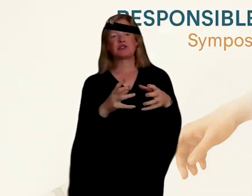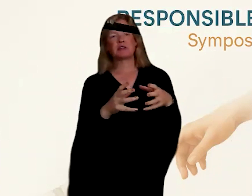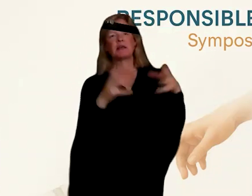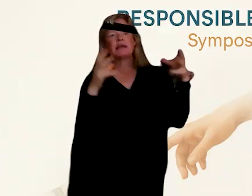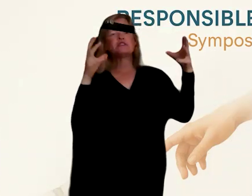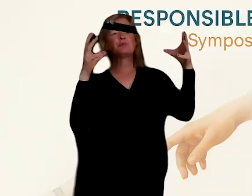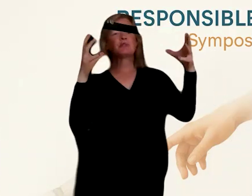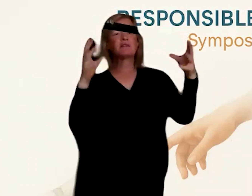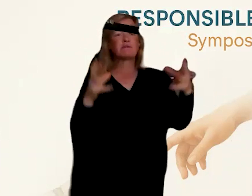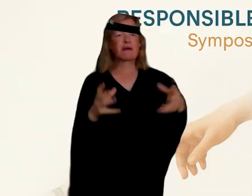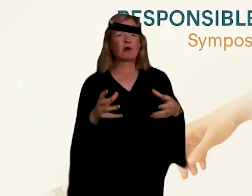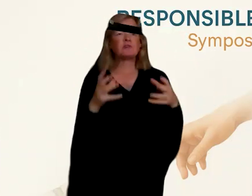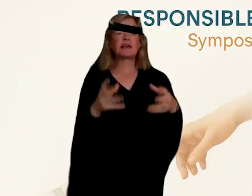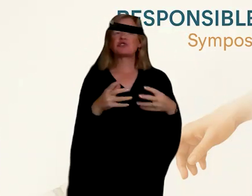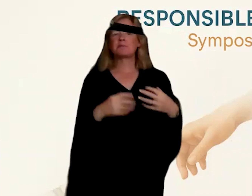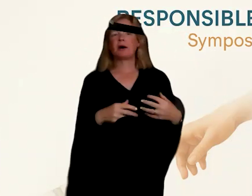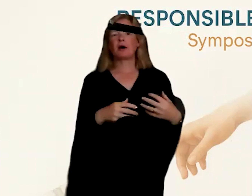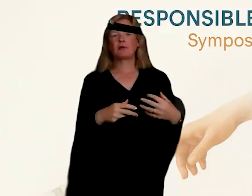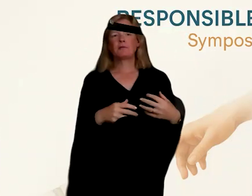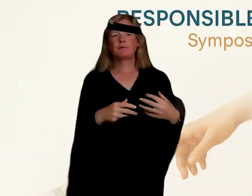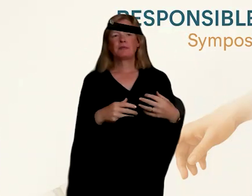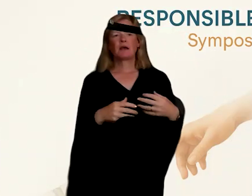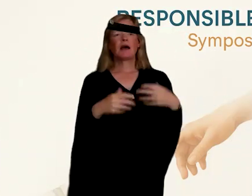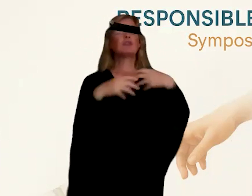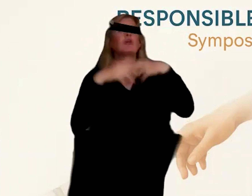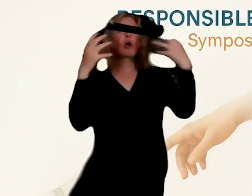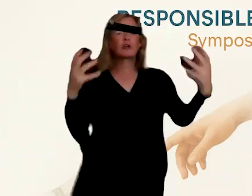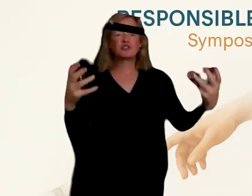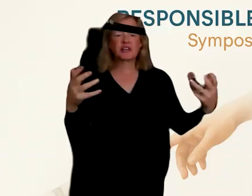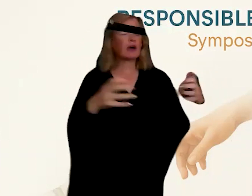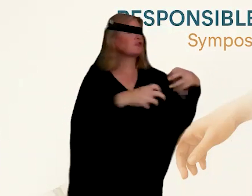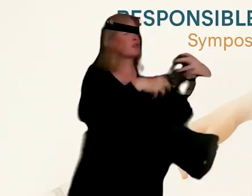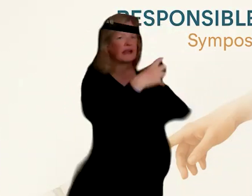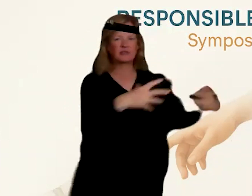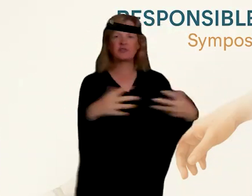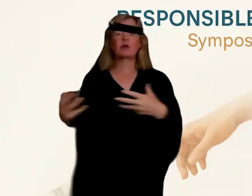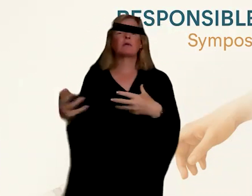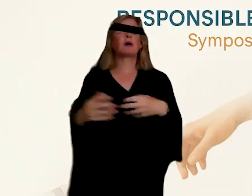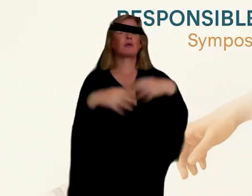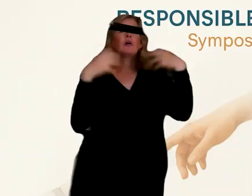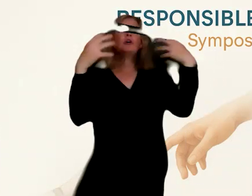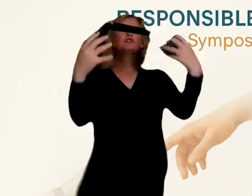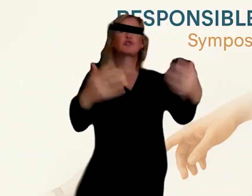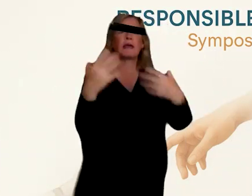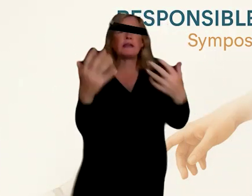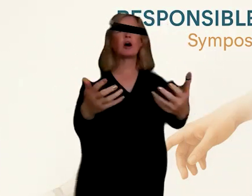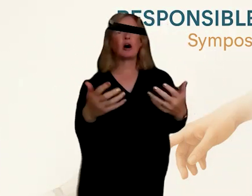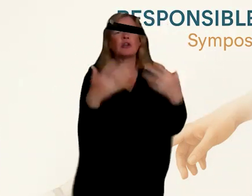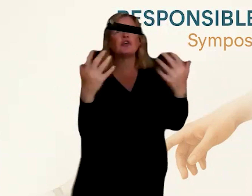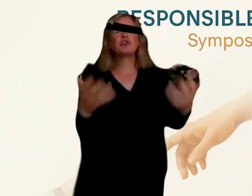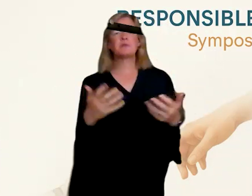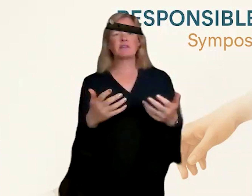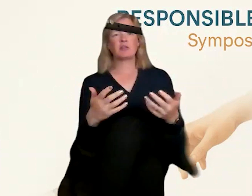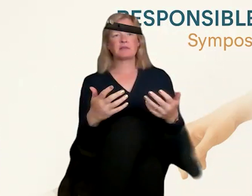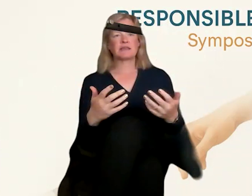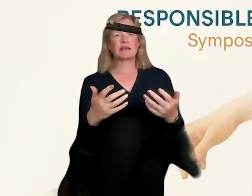our ambition is to build a foundation model, a large scale transformer model trained